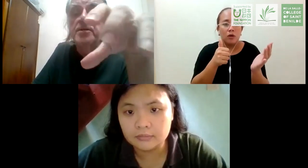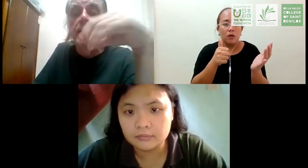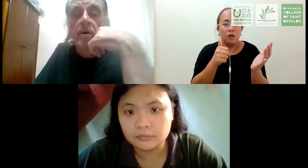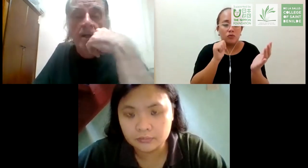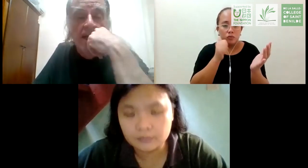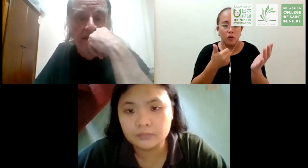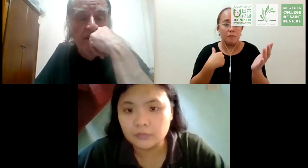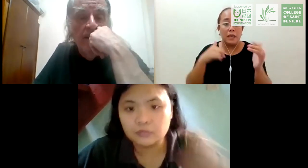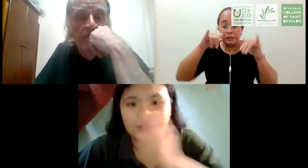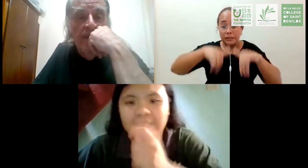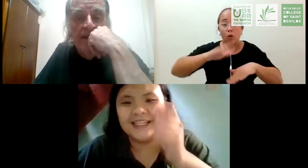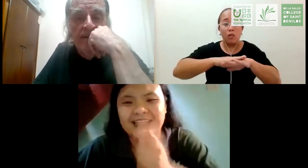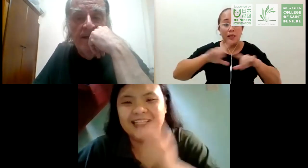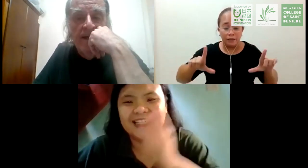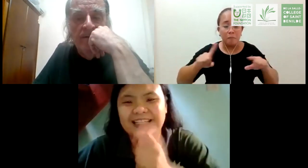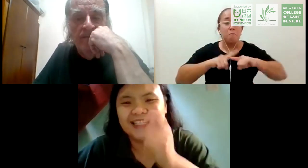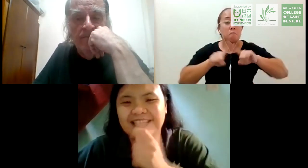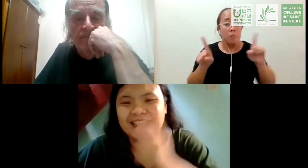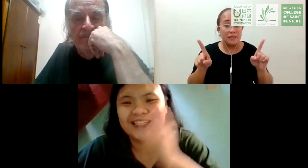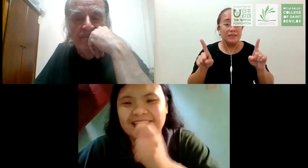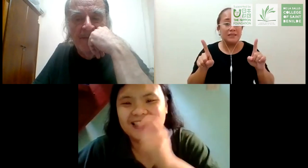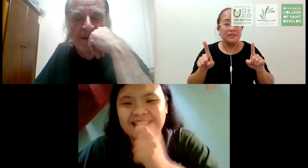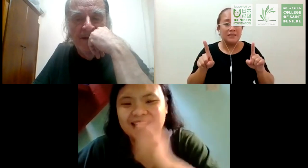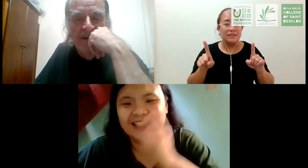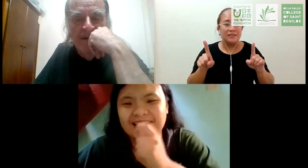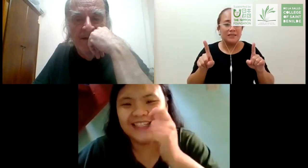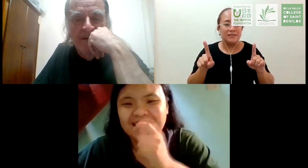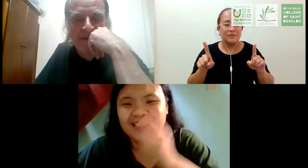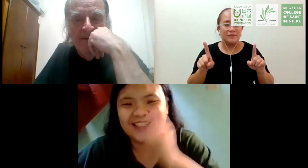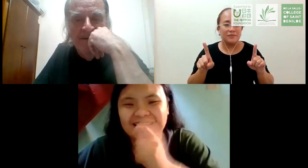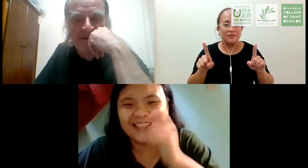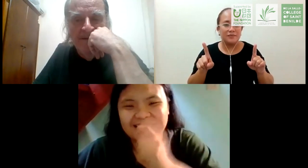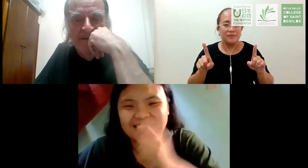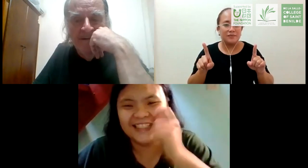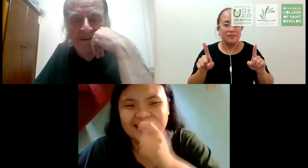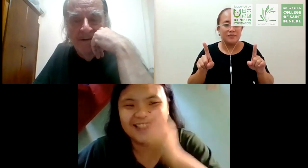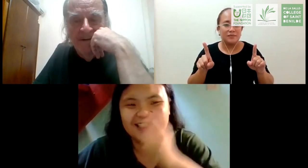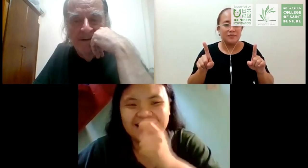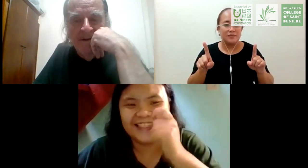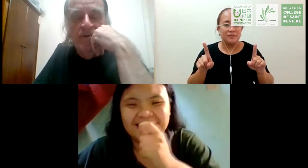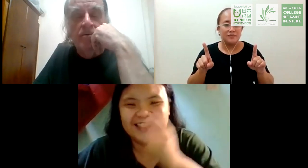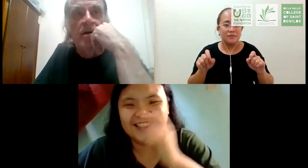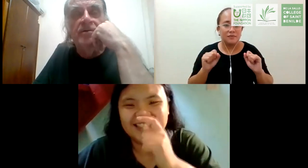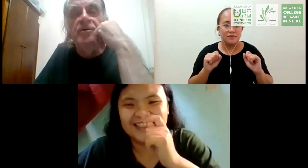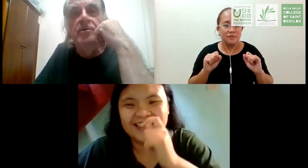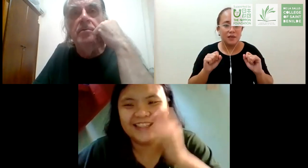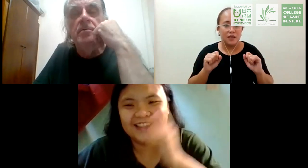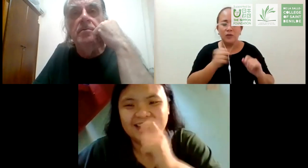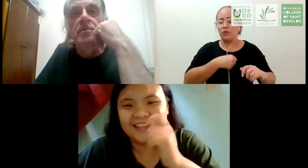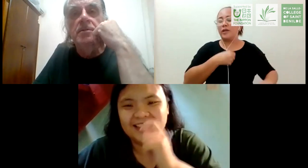stay online, but I don't. Tuesday, you mean, sir? Tuesday. Tuesday. Sorry,